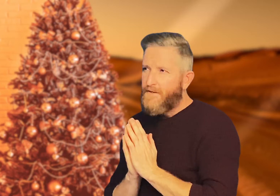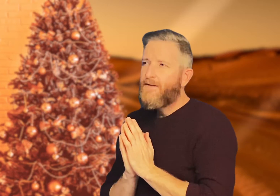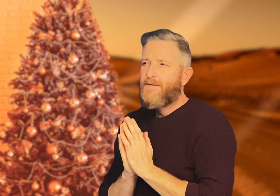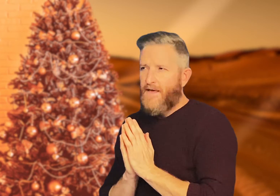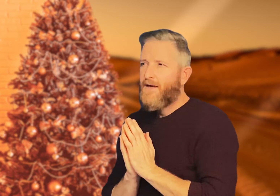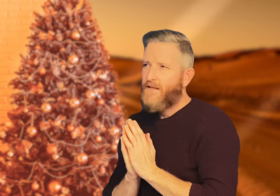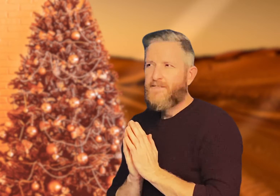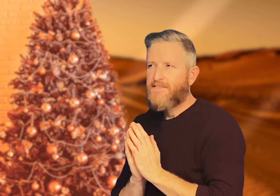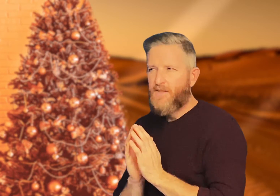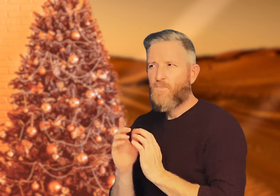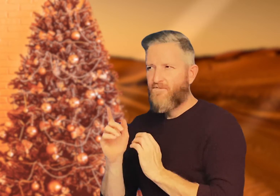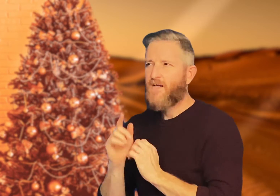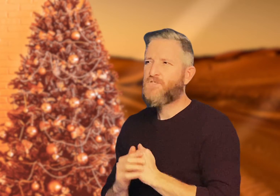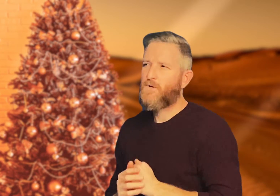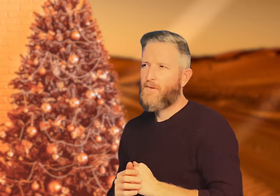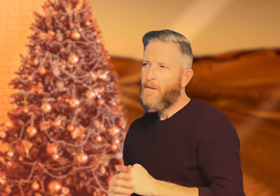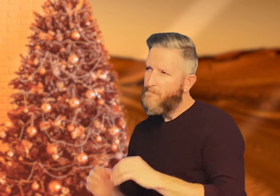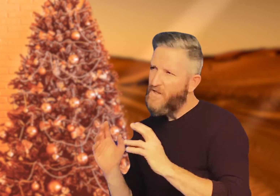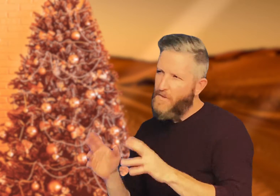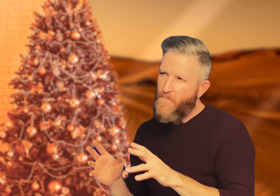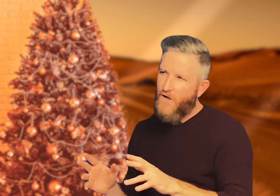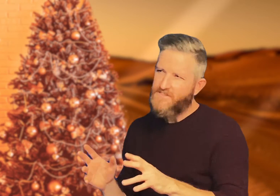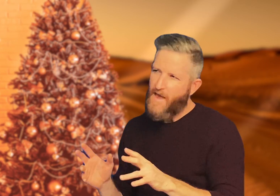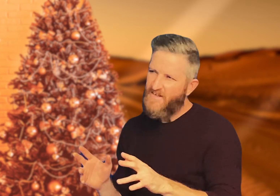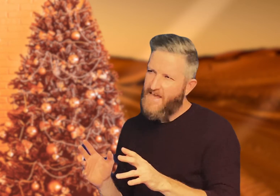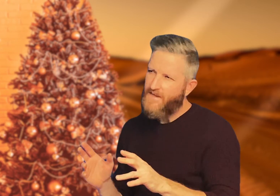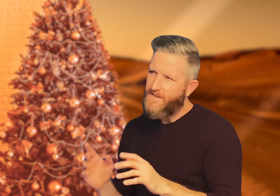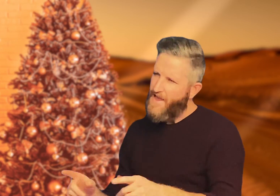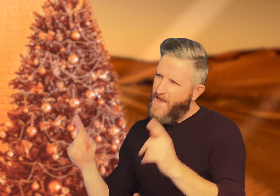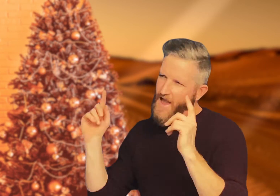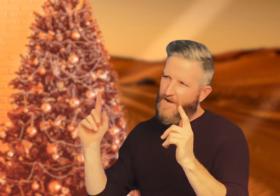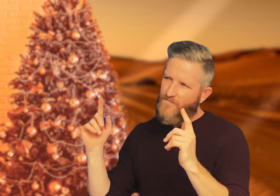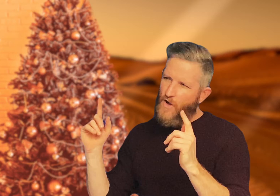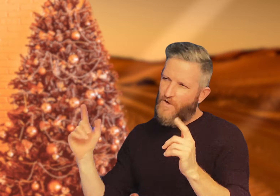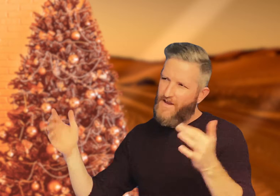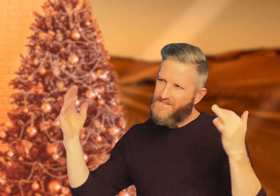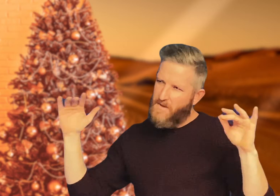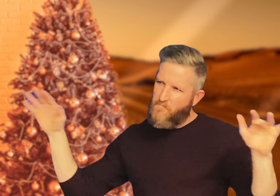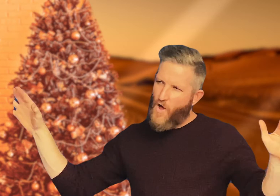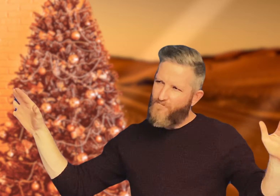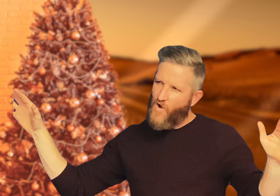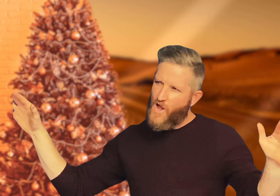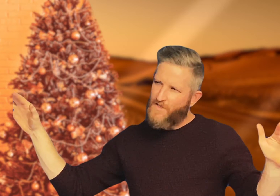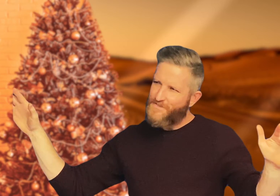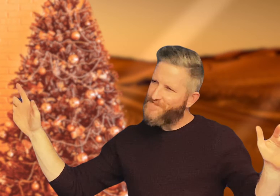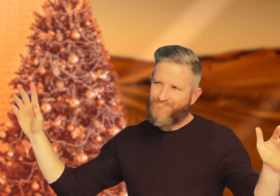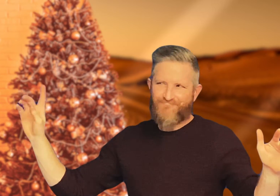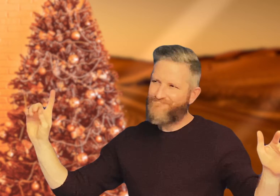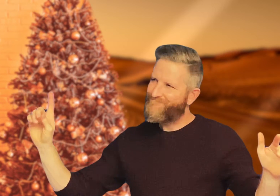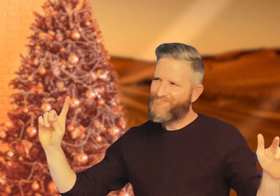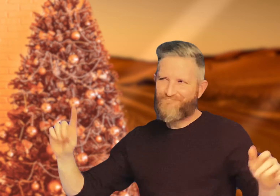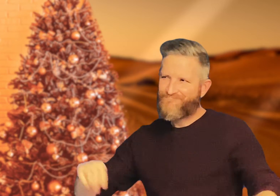tour. Yeah, I'd like to see the professor build a Mars habitat out of coconuts and palm fronds.